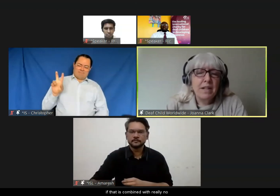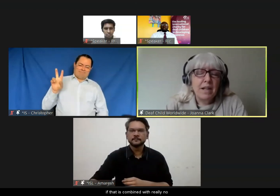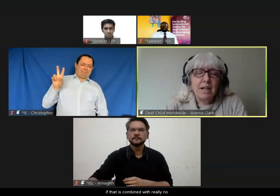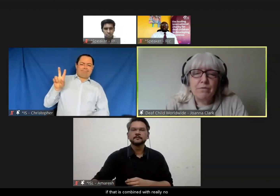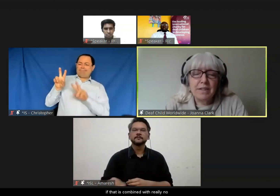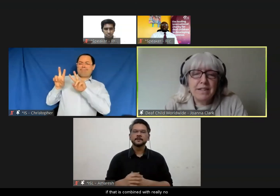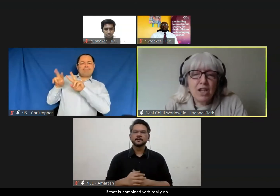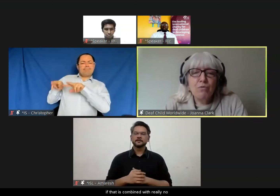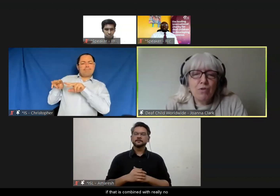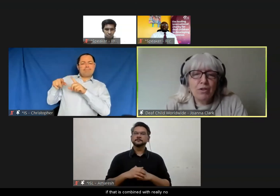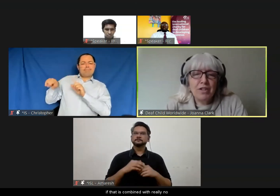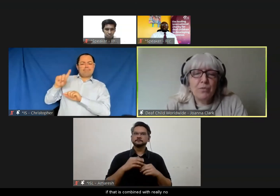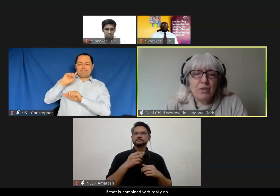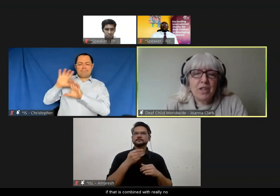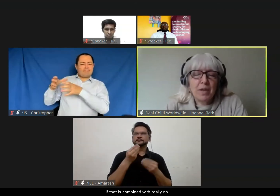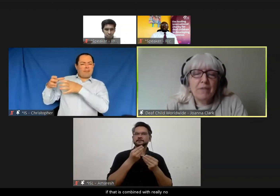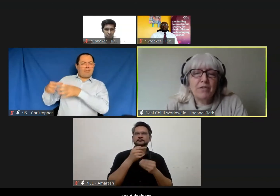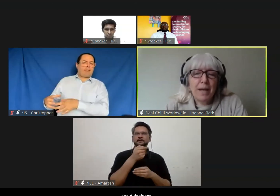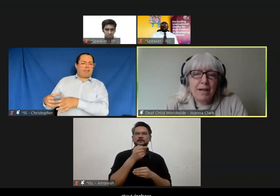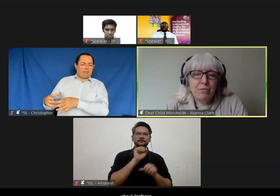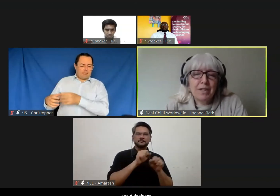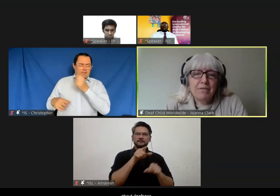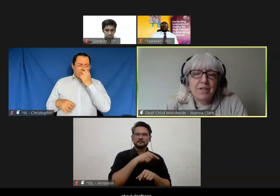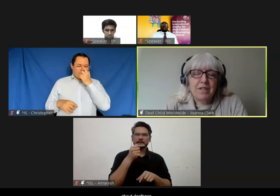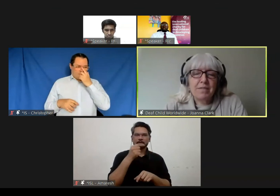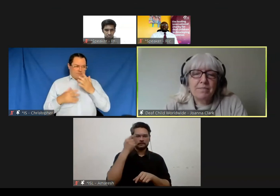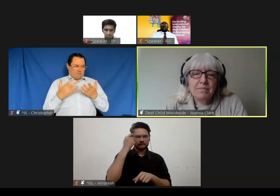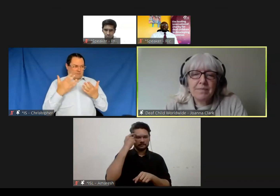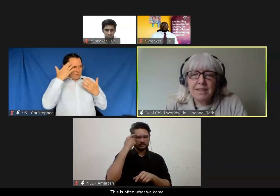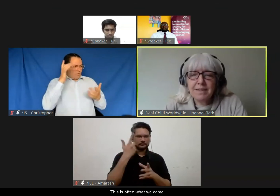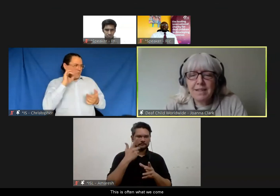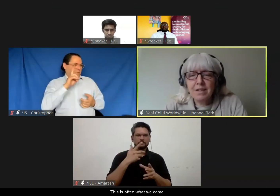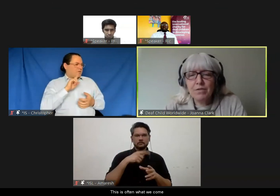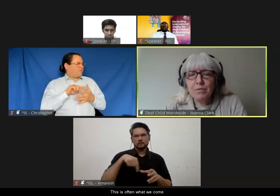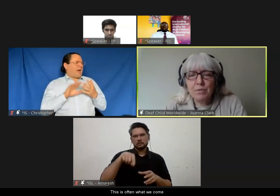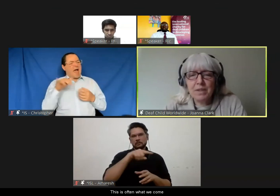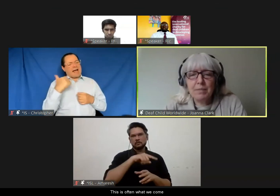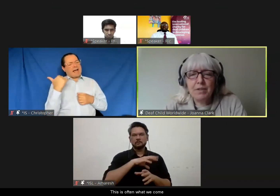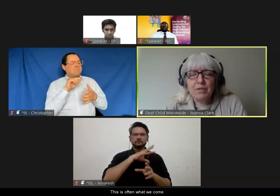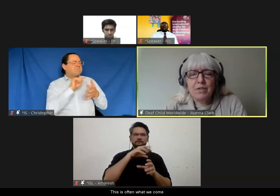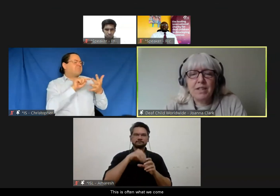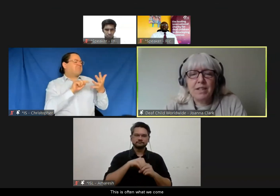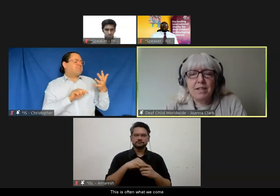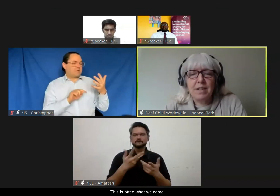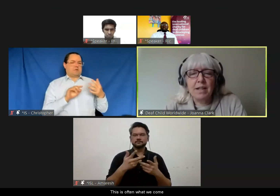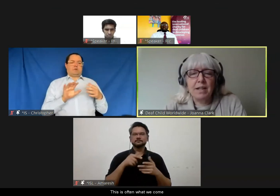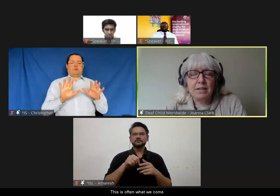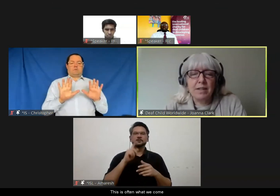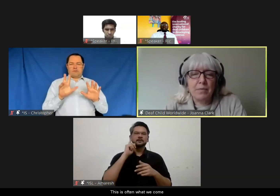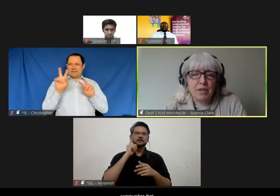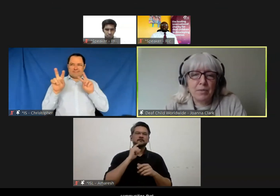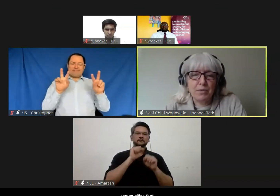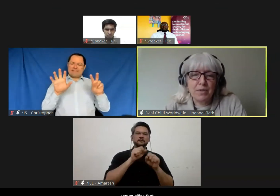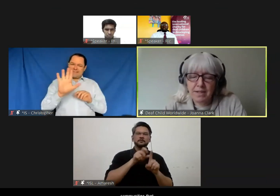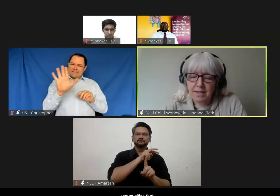with really no knowledge whatsoever about deafness. And this is often what we come across in